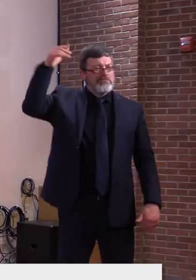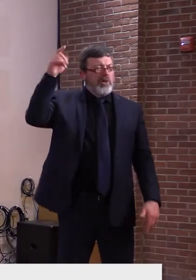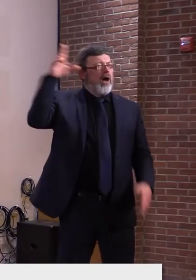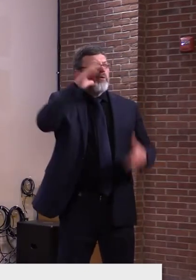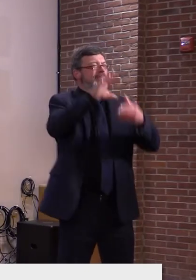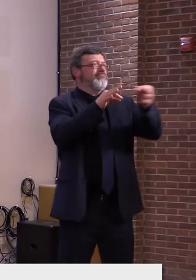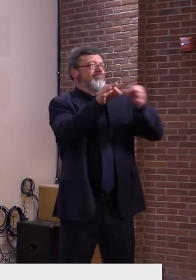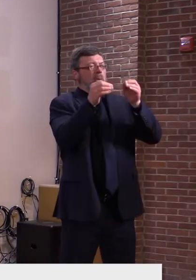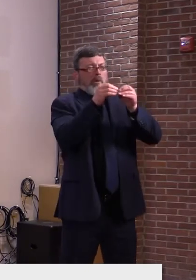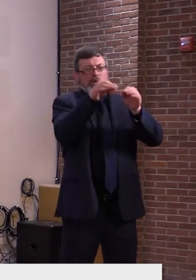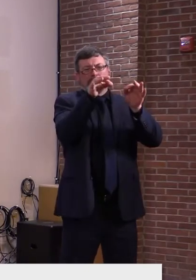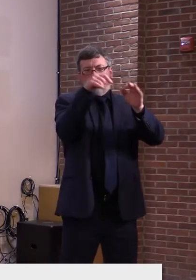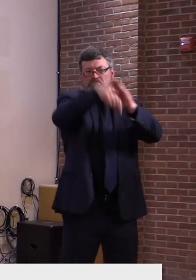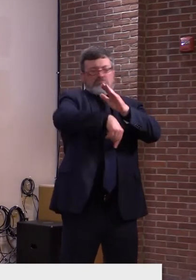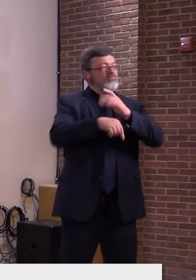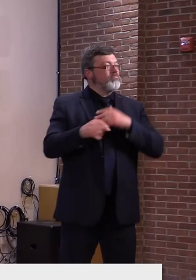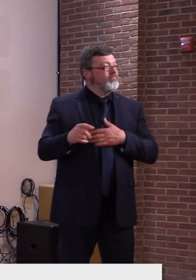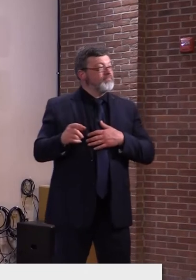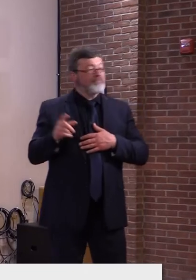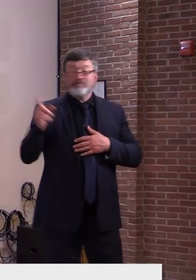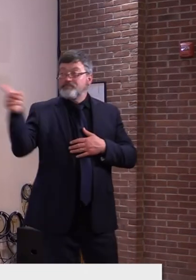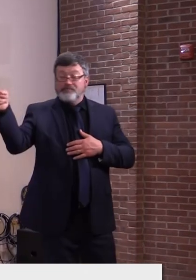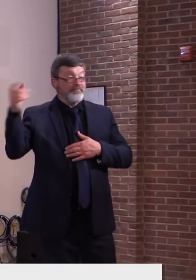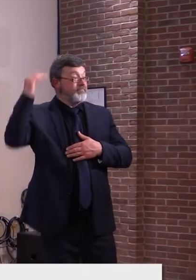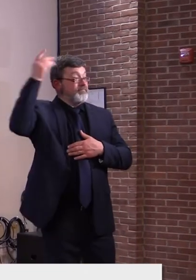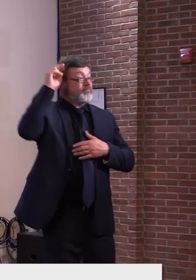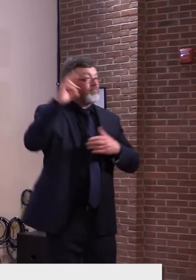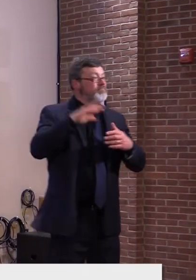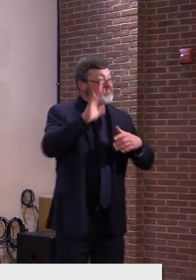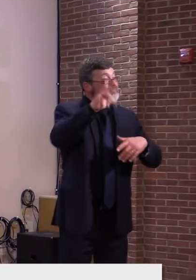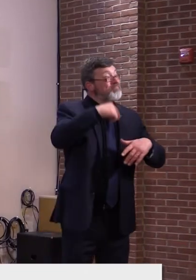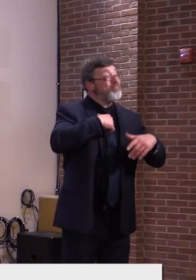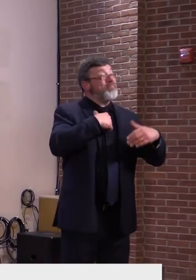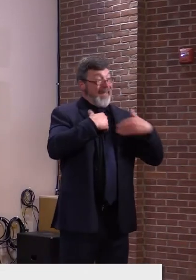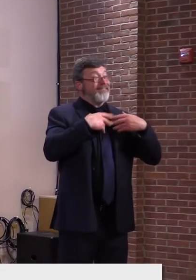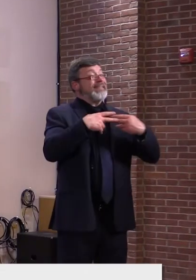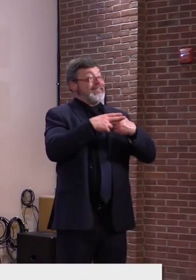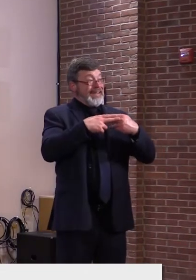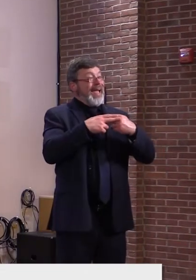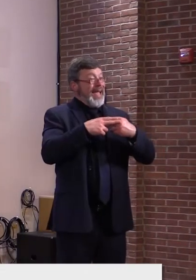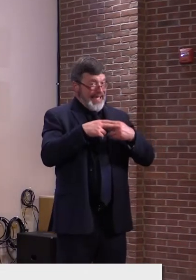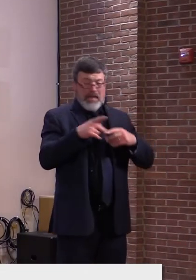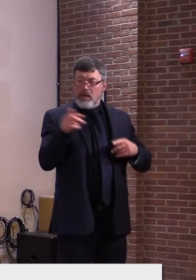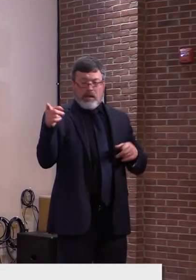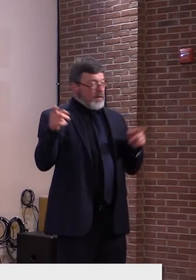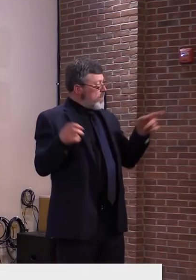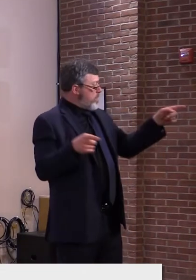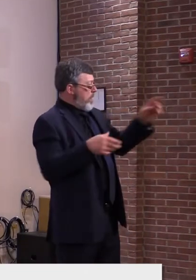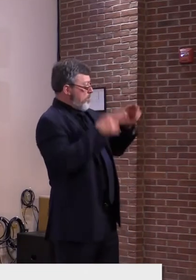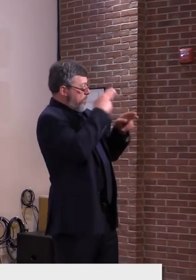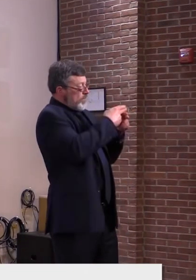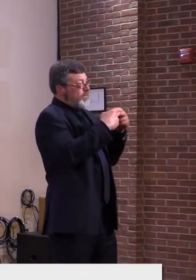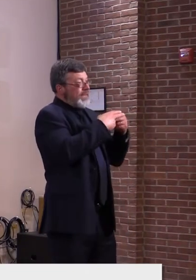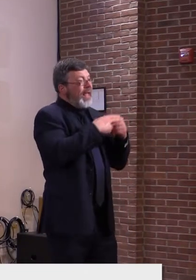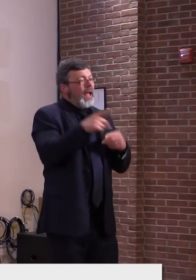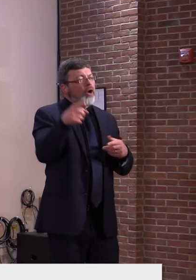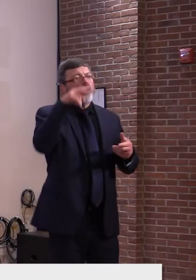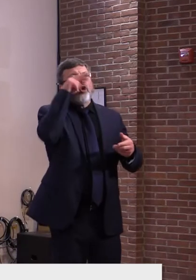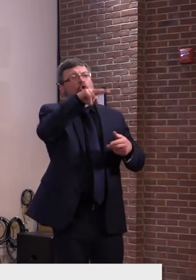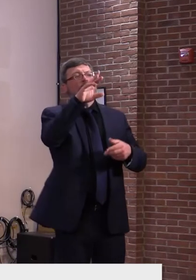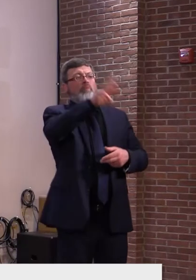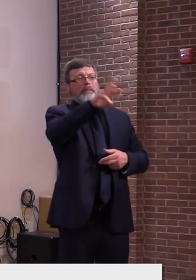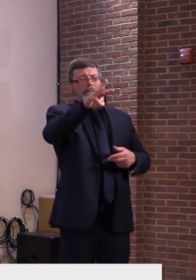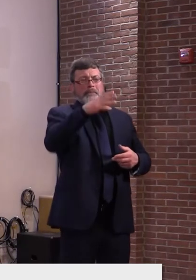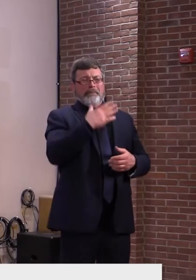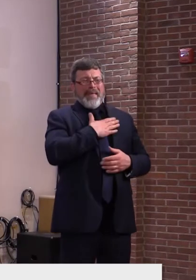So, Aaron, I have the graph up that you're referring to. And just to give people context, it